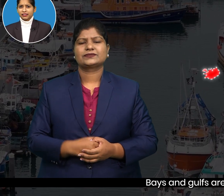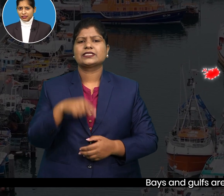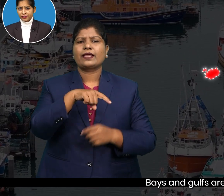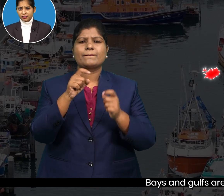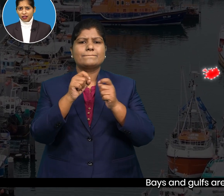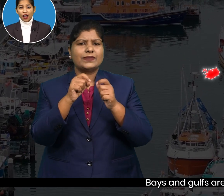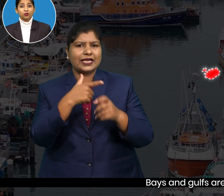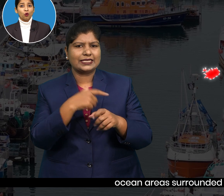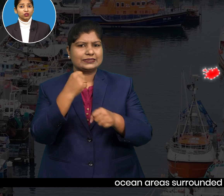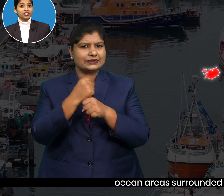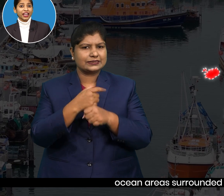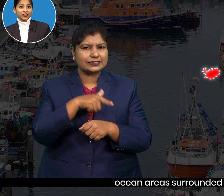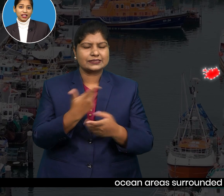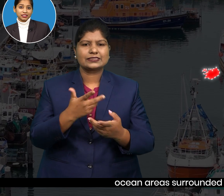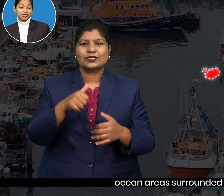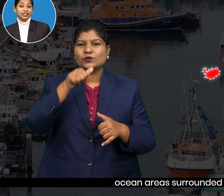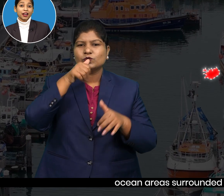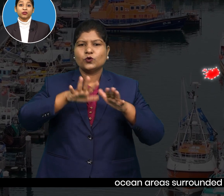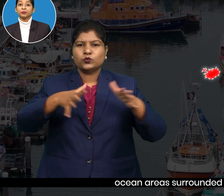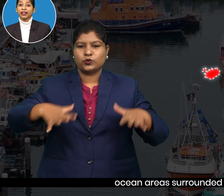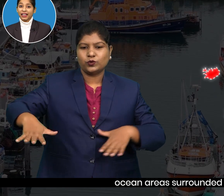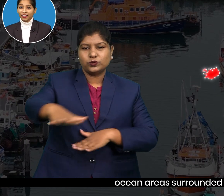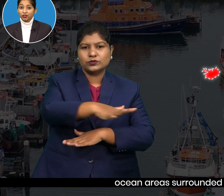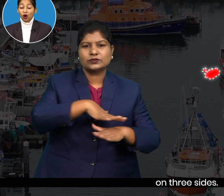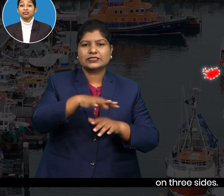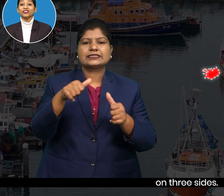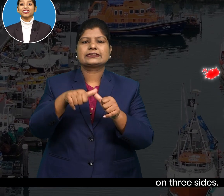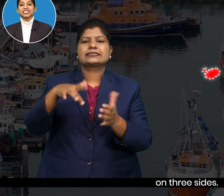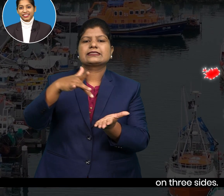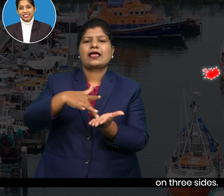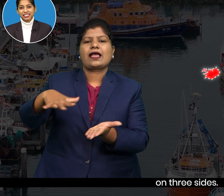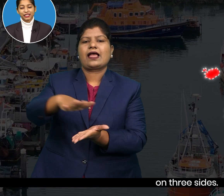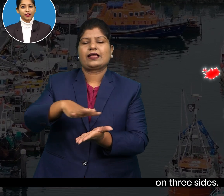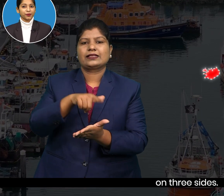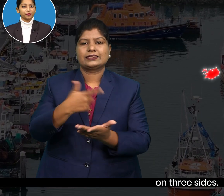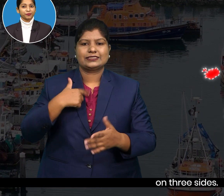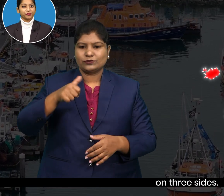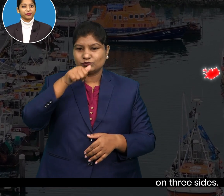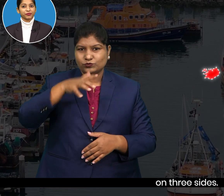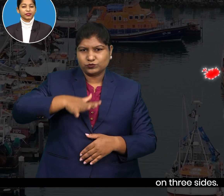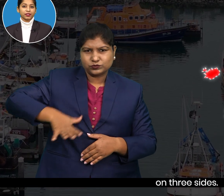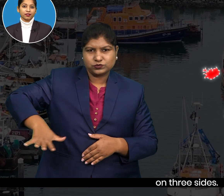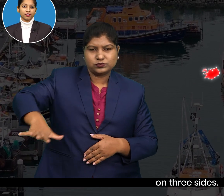Bays and gulfs are ocean areas surrounded by land on 3 sides.